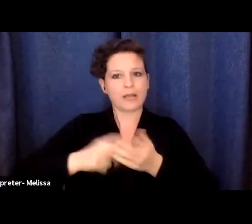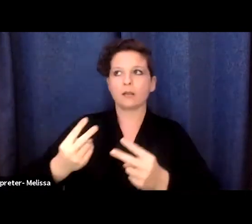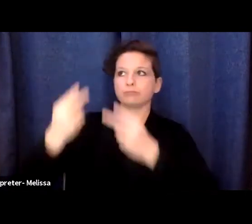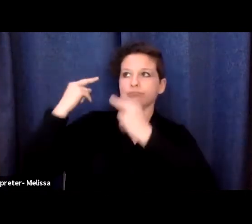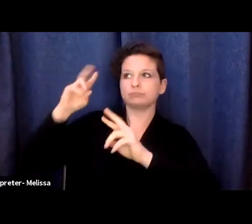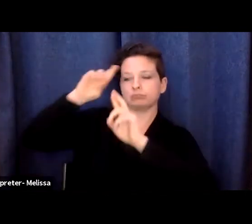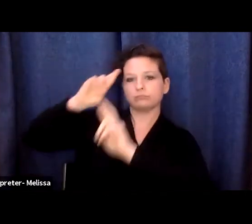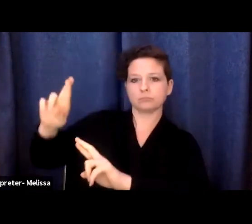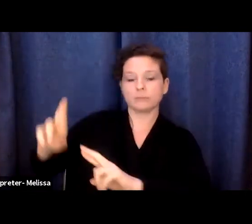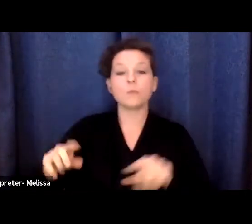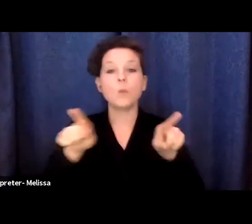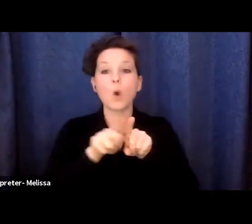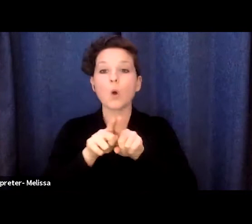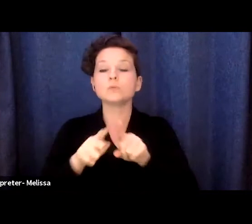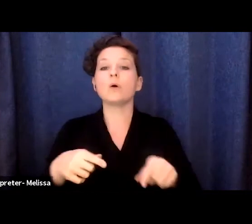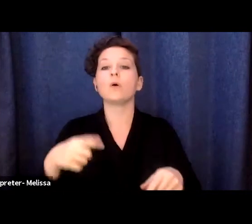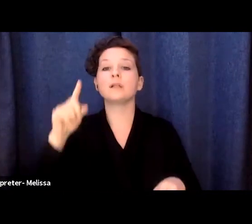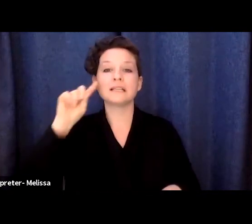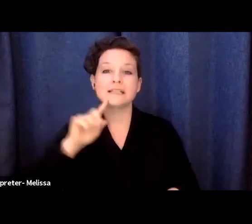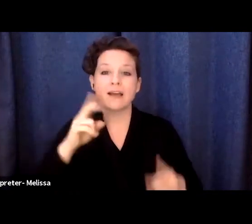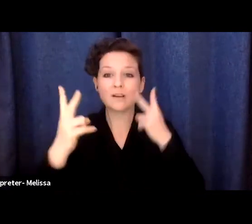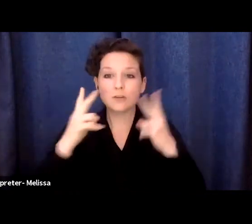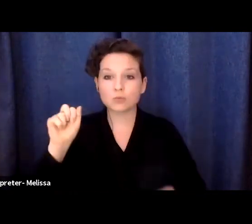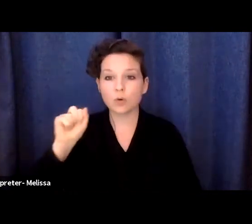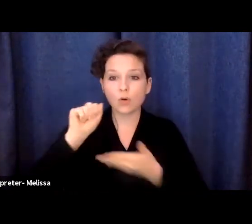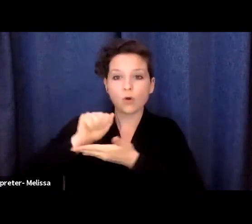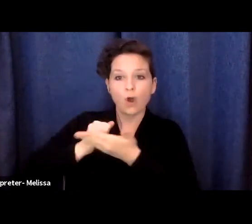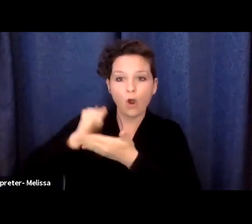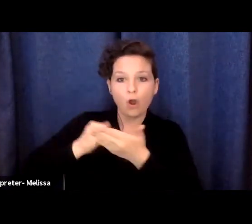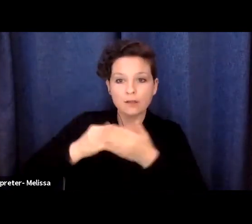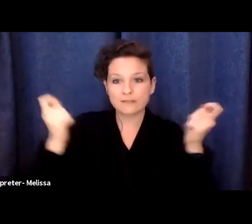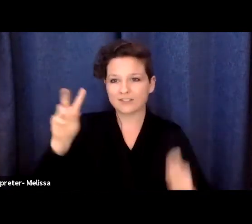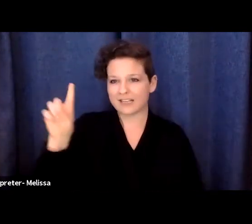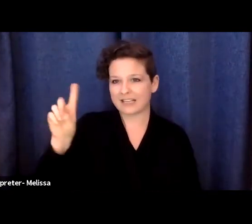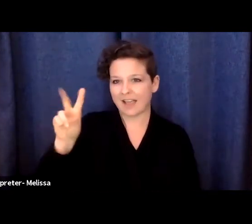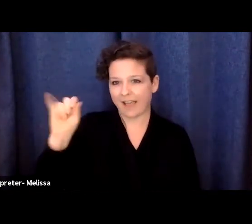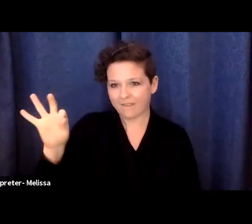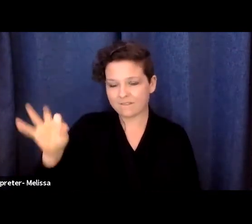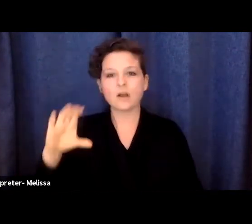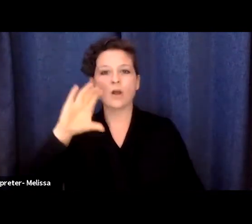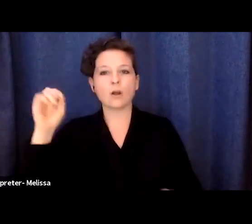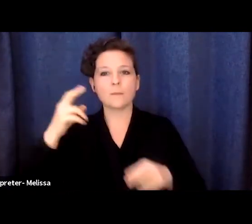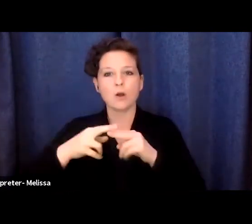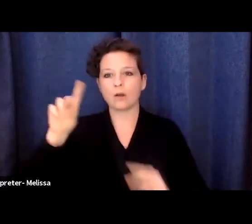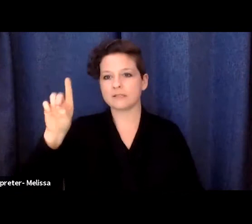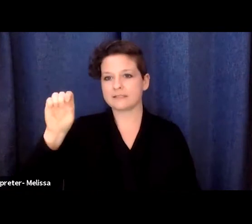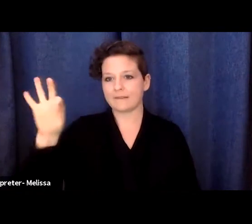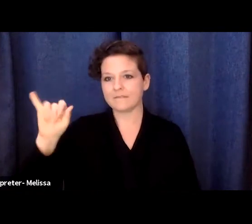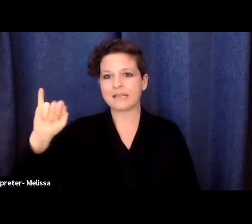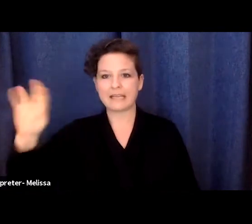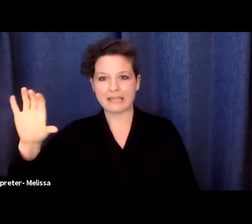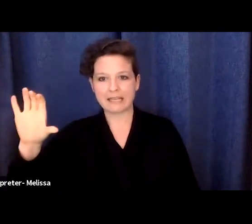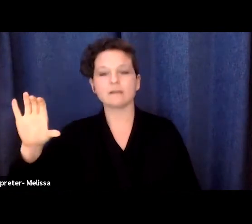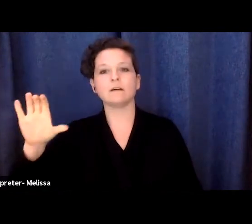wonderful organizers of the Deaf Visual Arts Festival, Deaf Inc., for the opportunity to collaborate. A warm thank